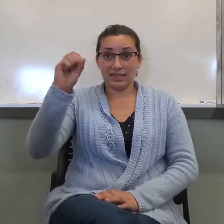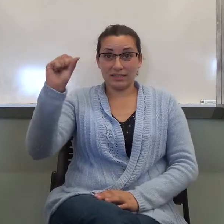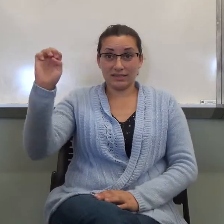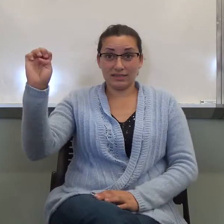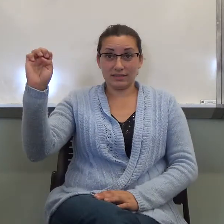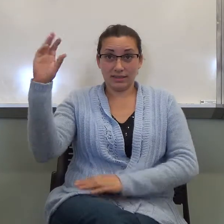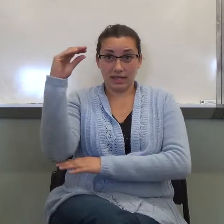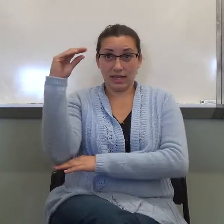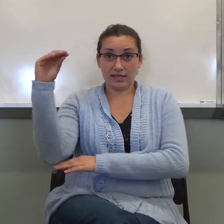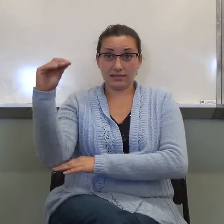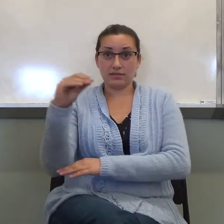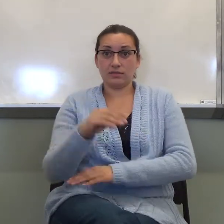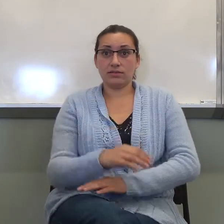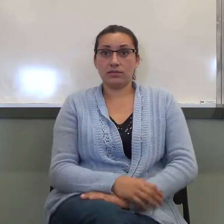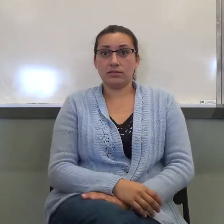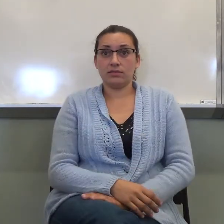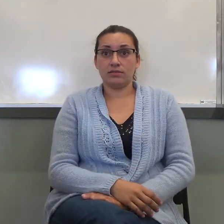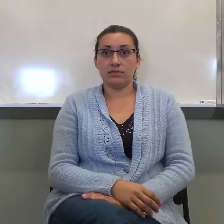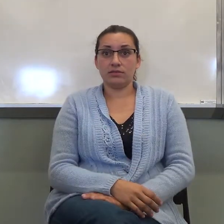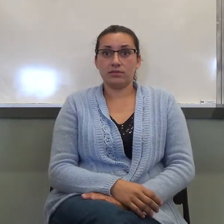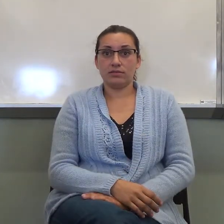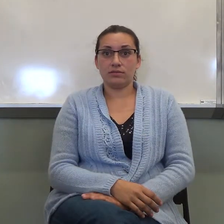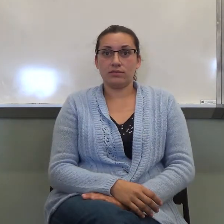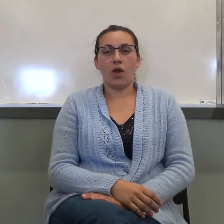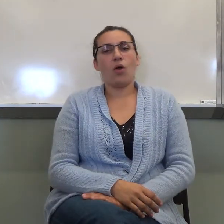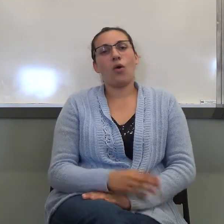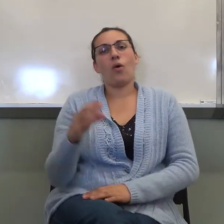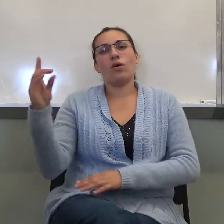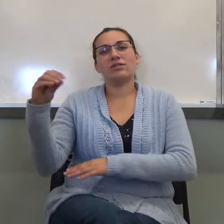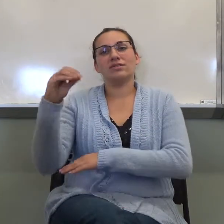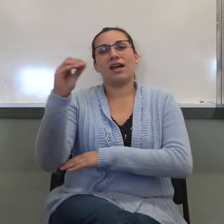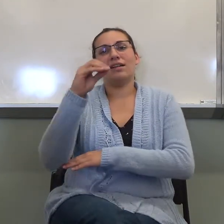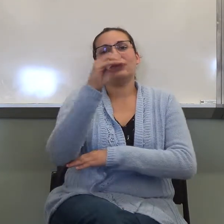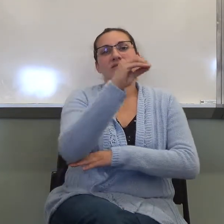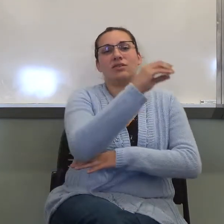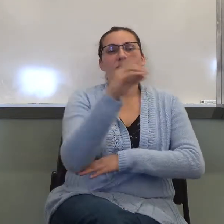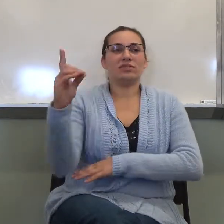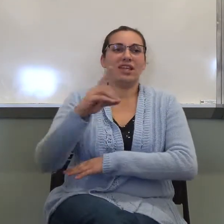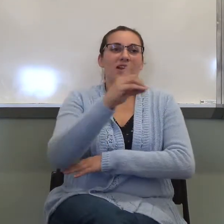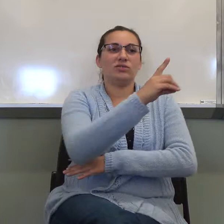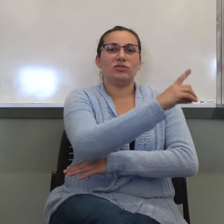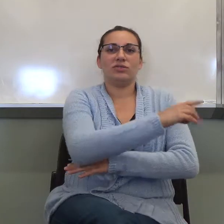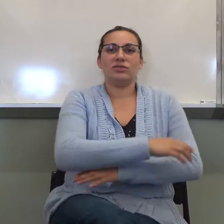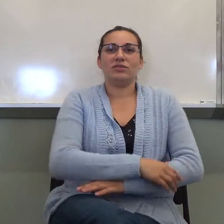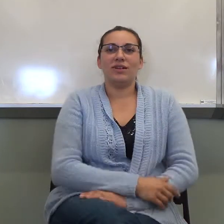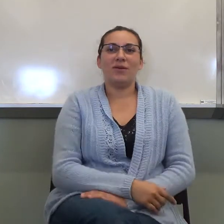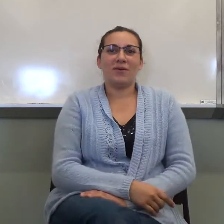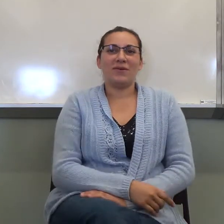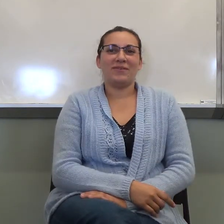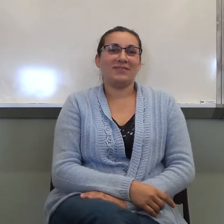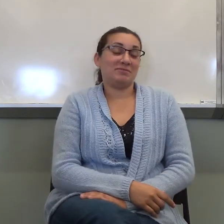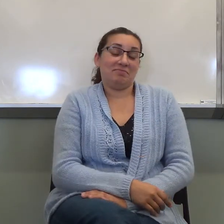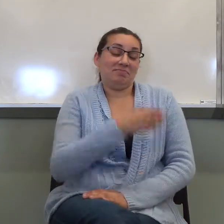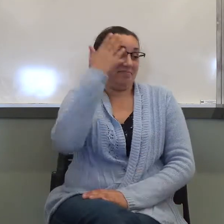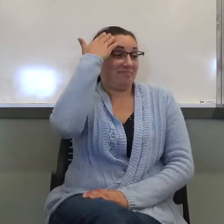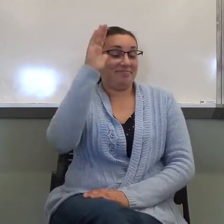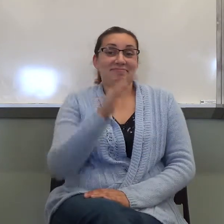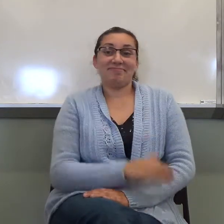Smaller. Negative What's the case? Oh, adding negative. two. Case one. Case 1. Okay,